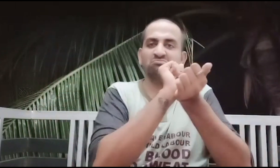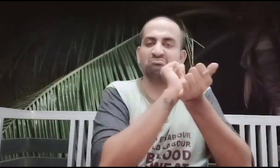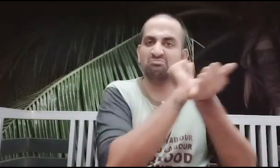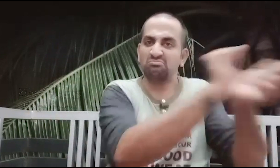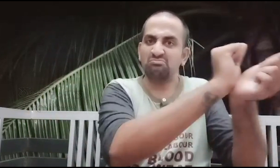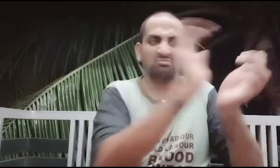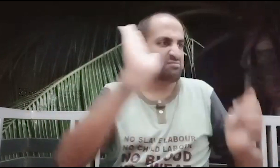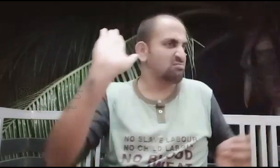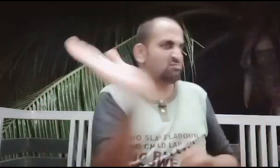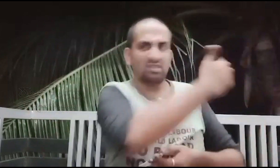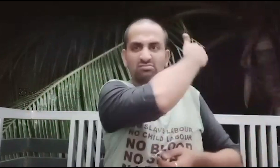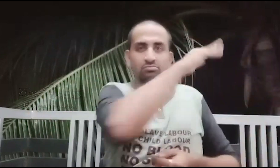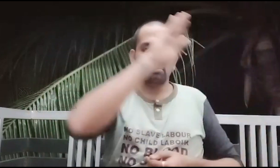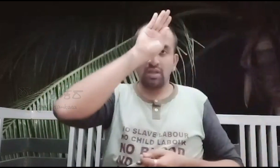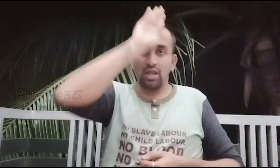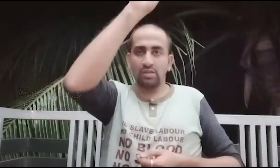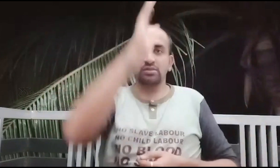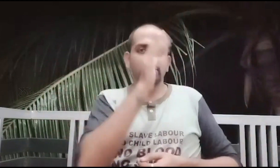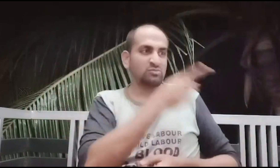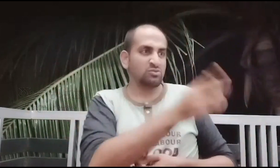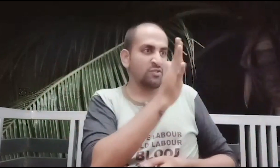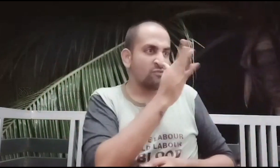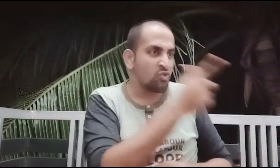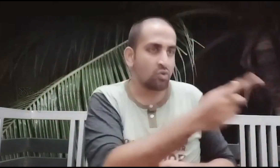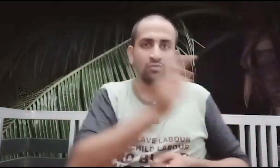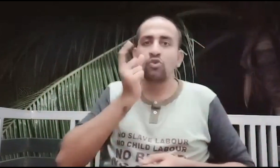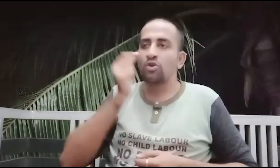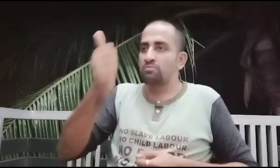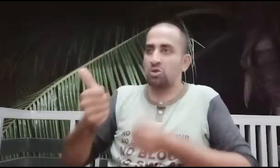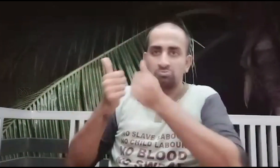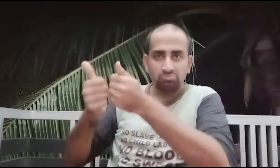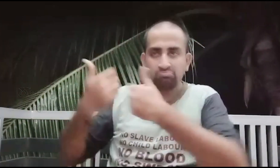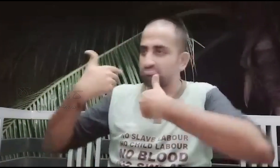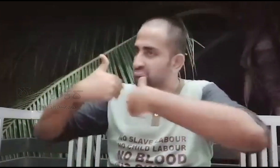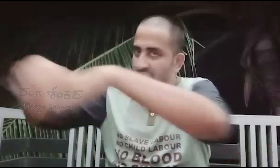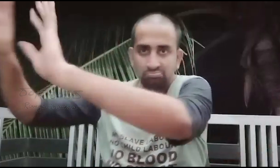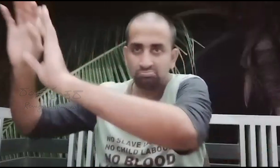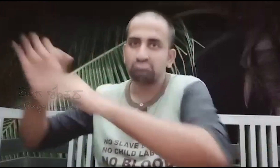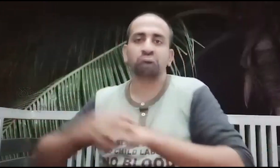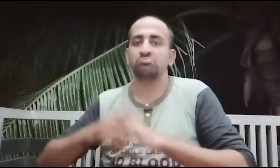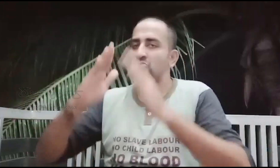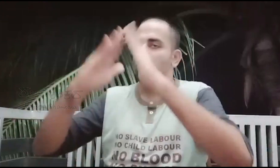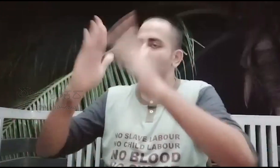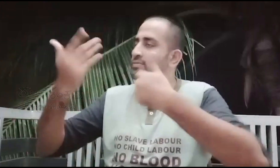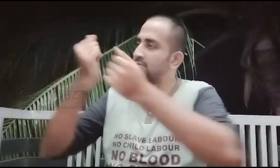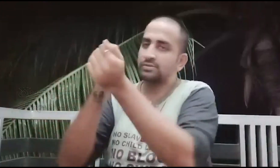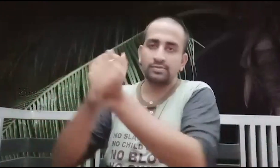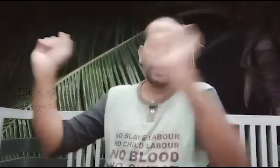thought. And the bad man was sent off to jail for wasting the judge's time, making a fool of me.